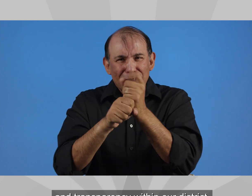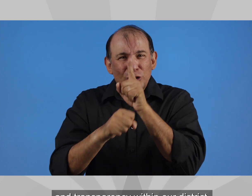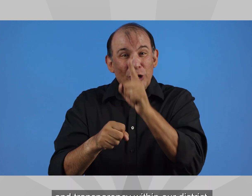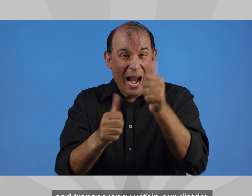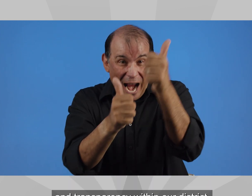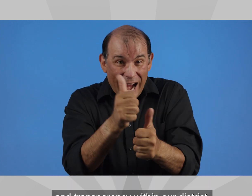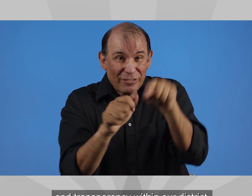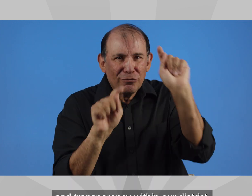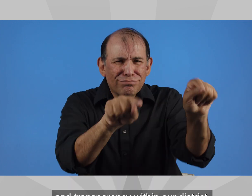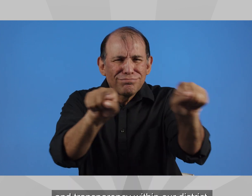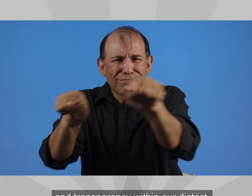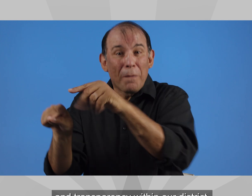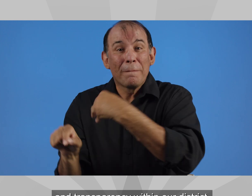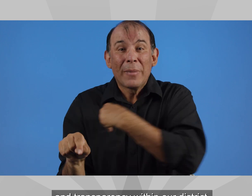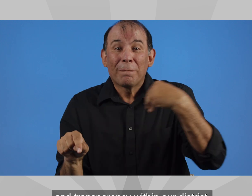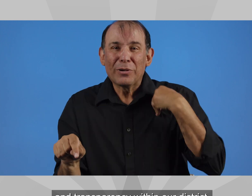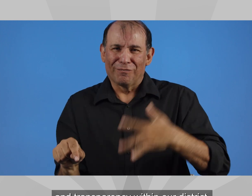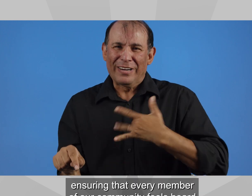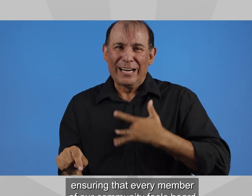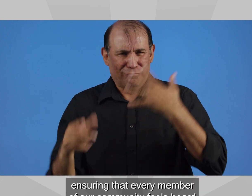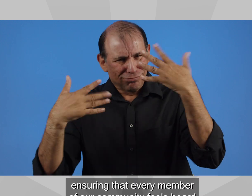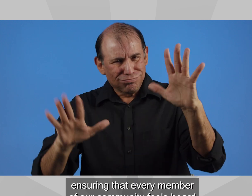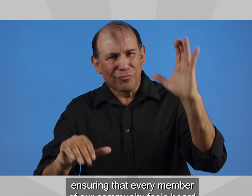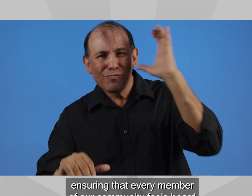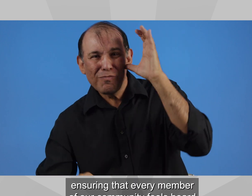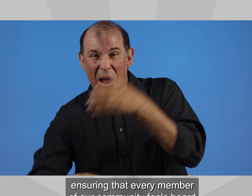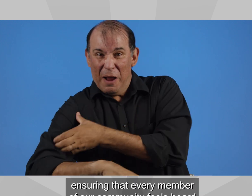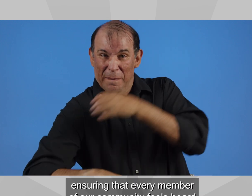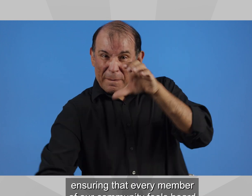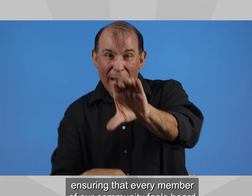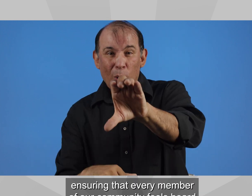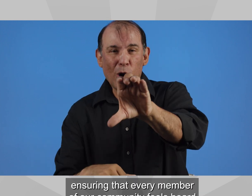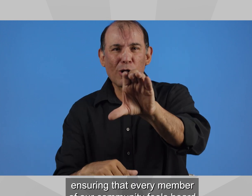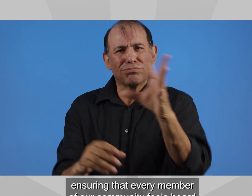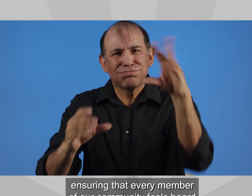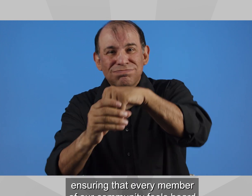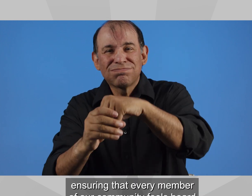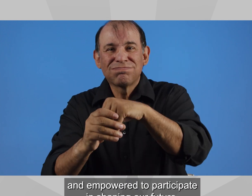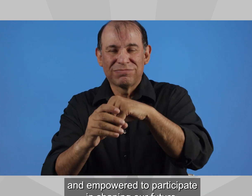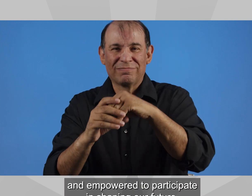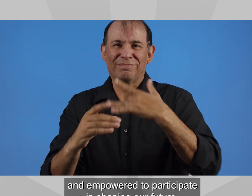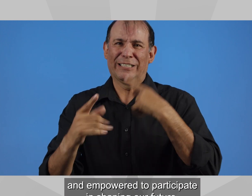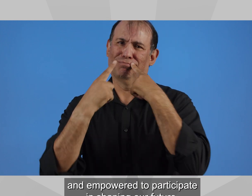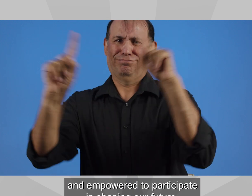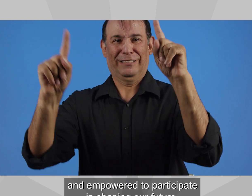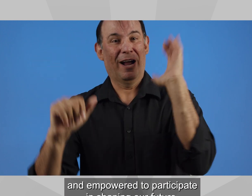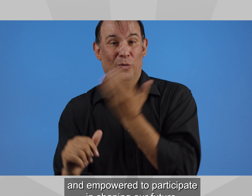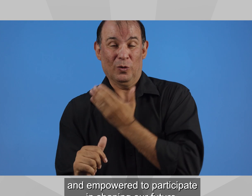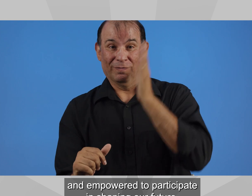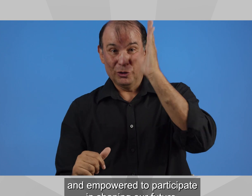and transparency within our district, ensuring that every member of our community feels heard and empowered